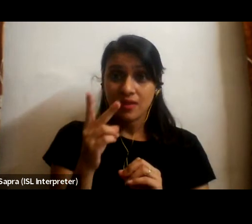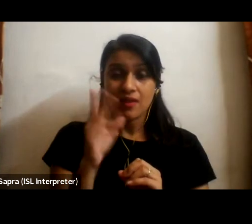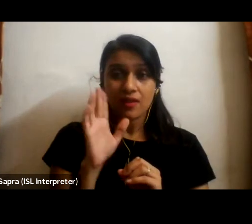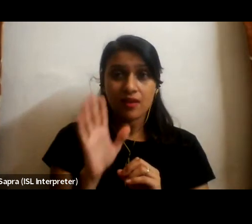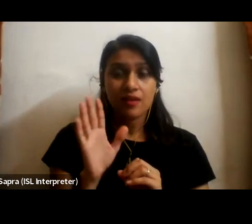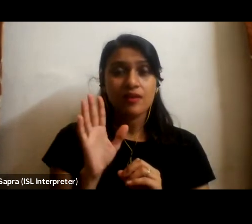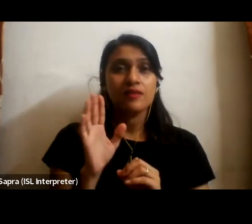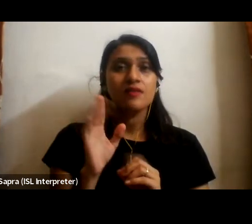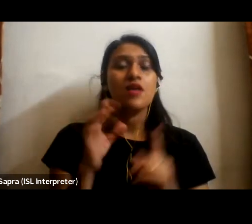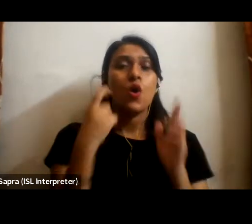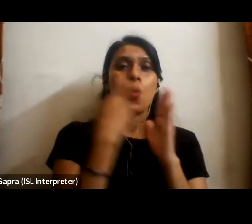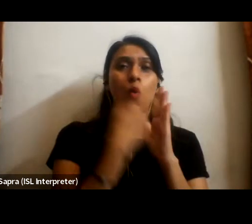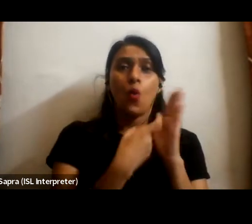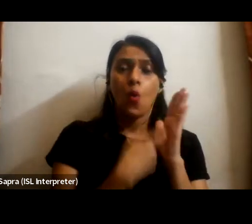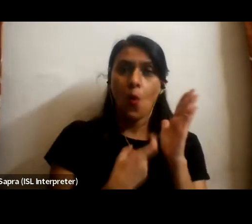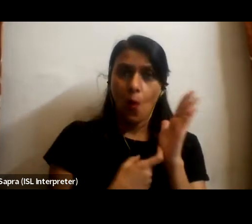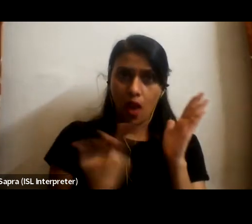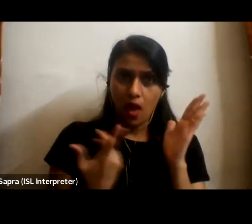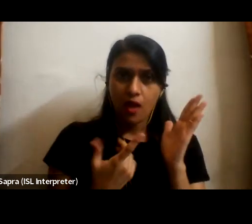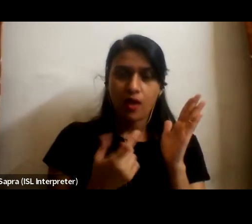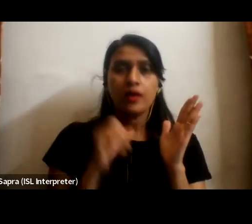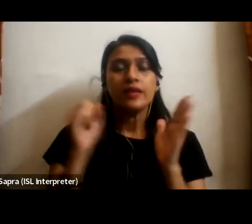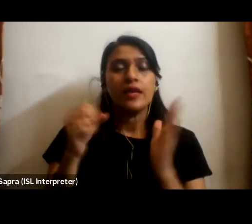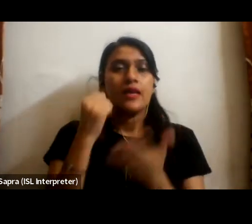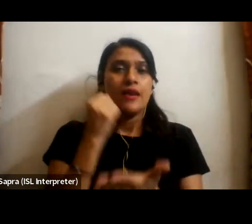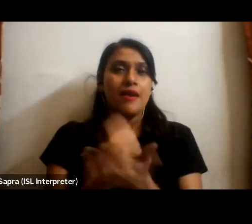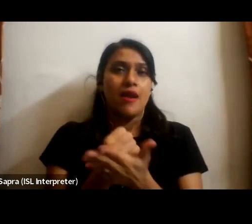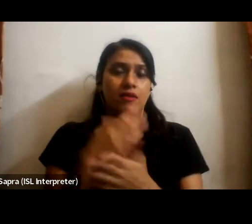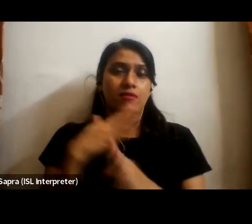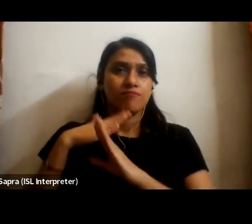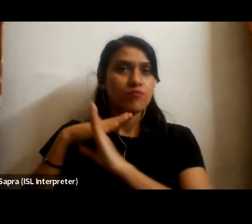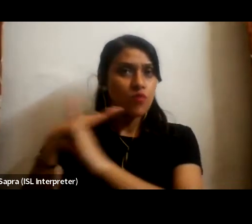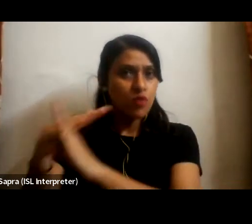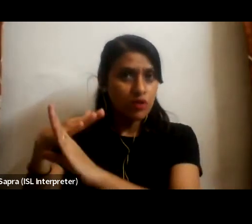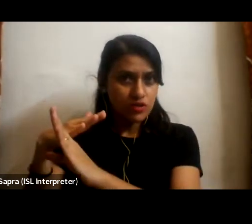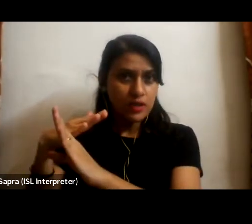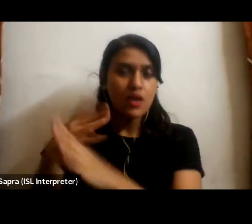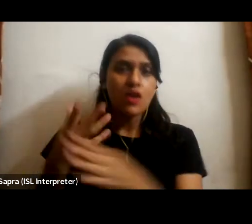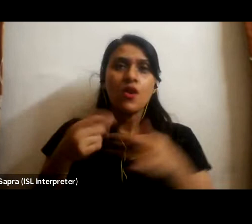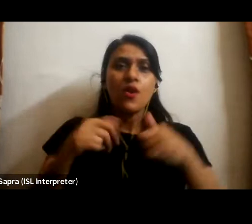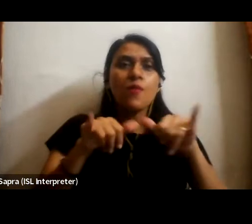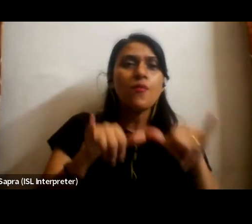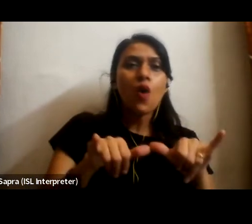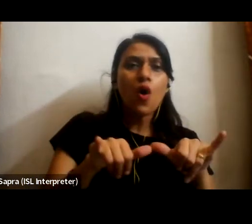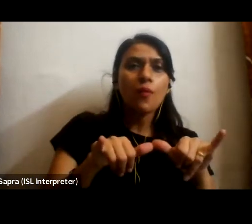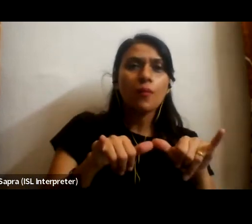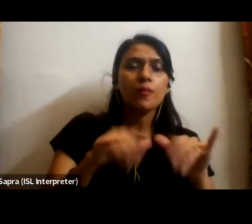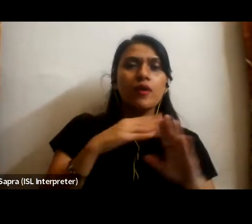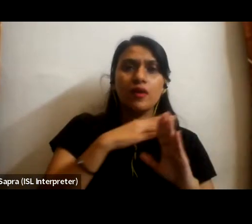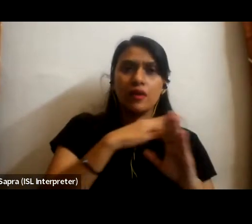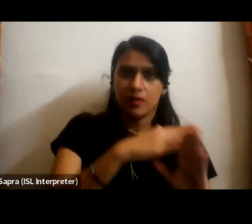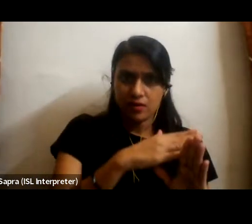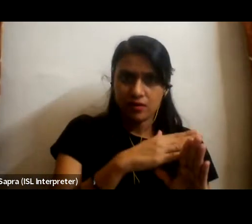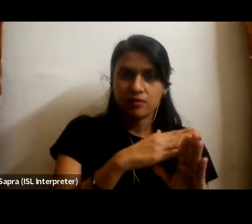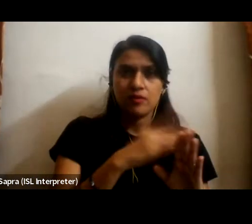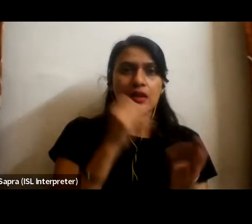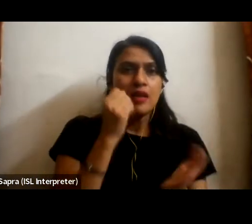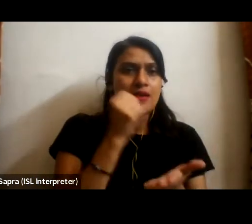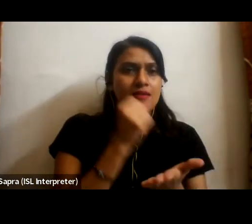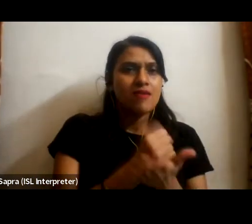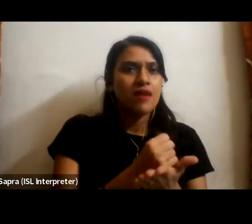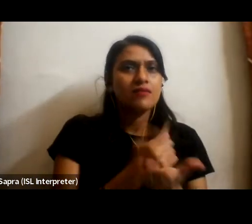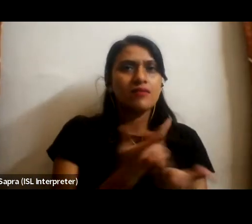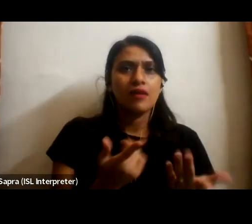whether princes were getting their rights protected, whether those who held property were protecting their property rights were being protected